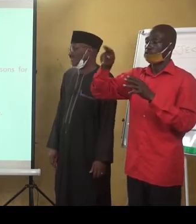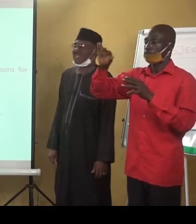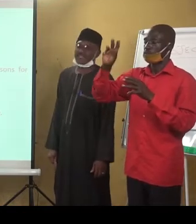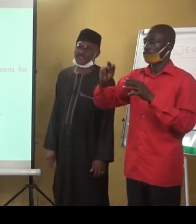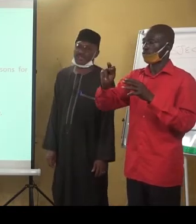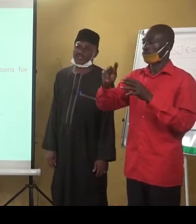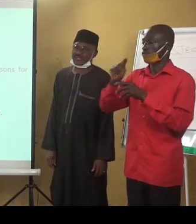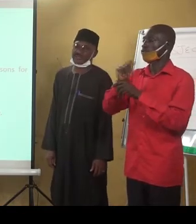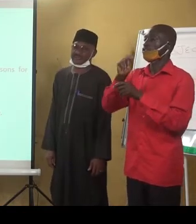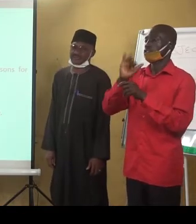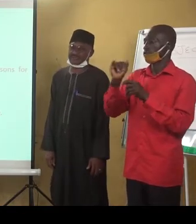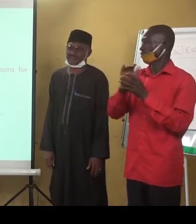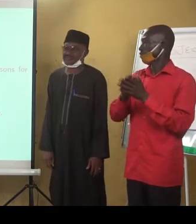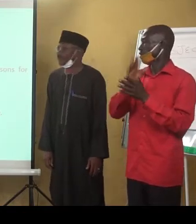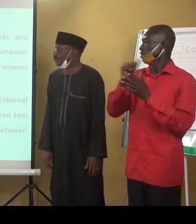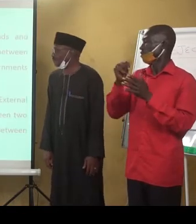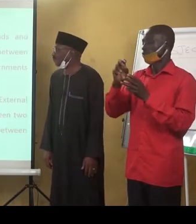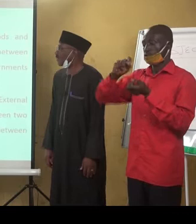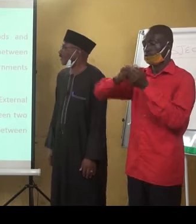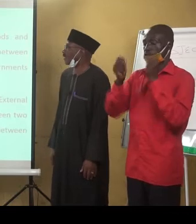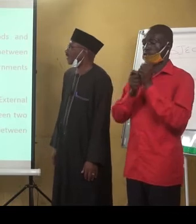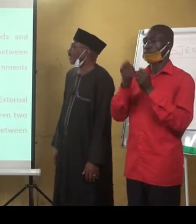of international trade.